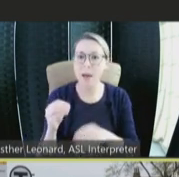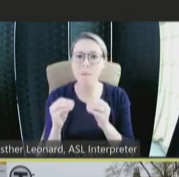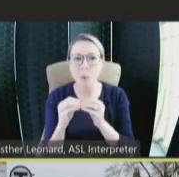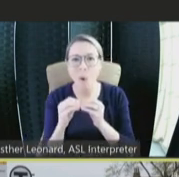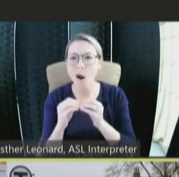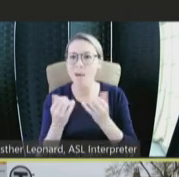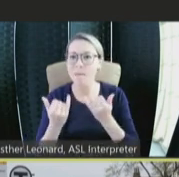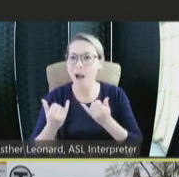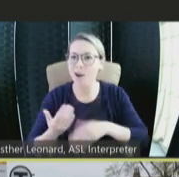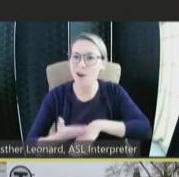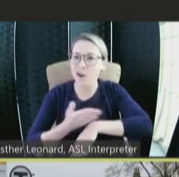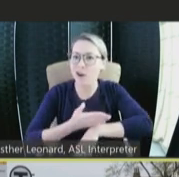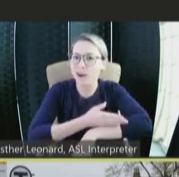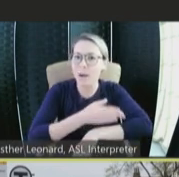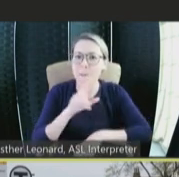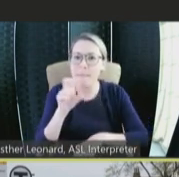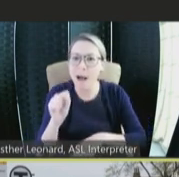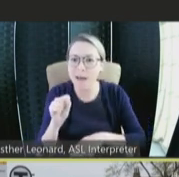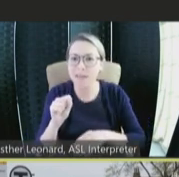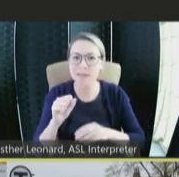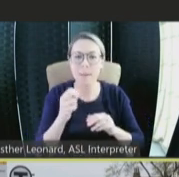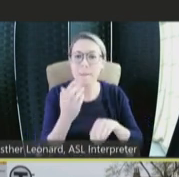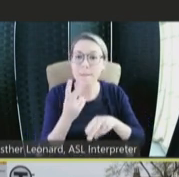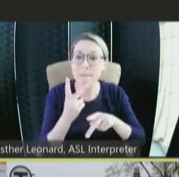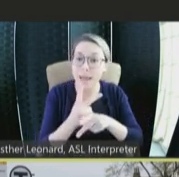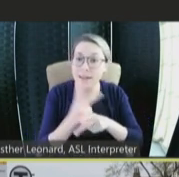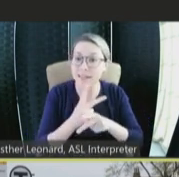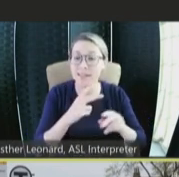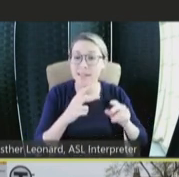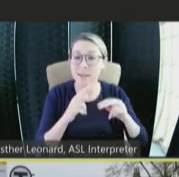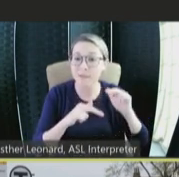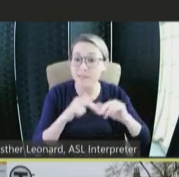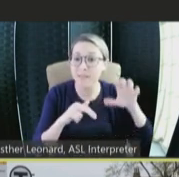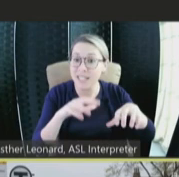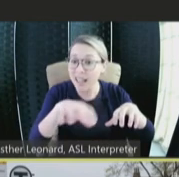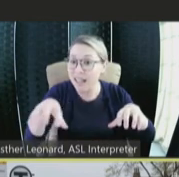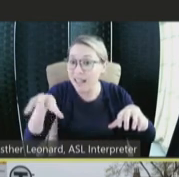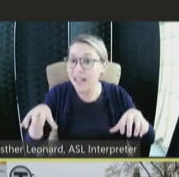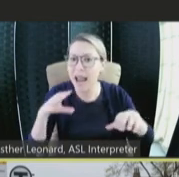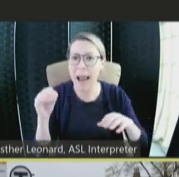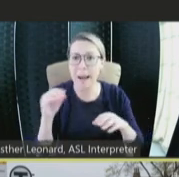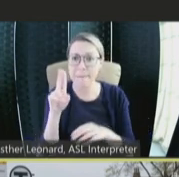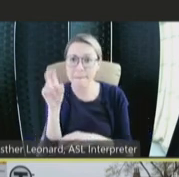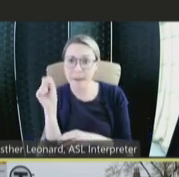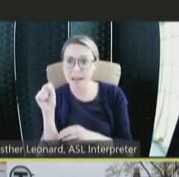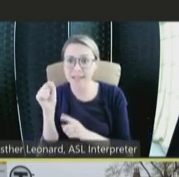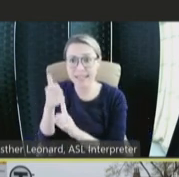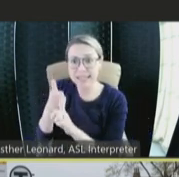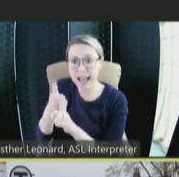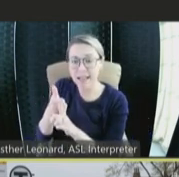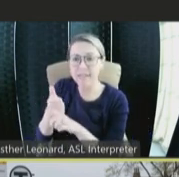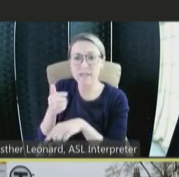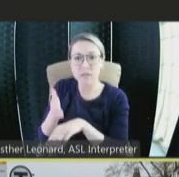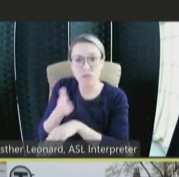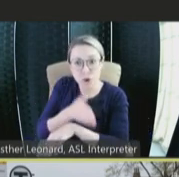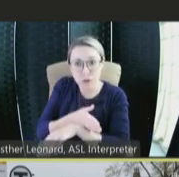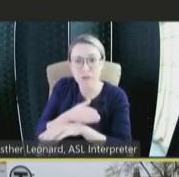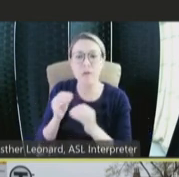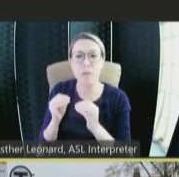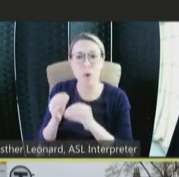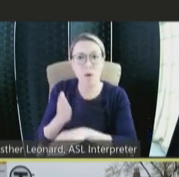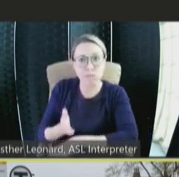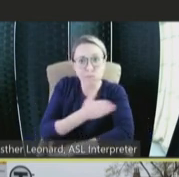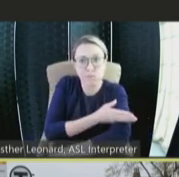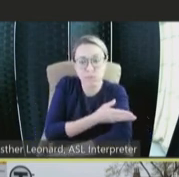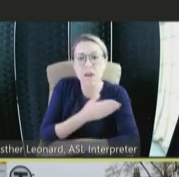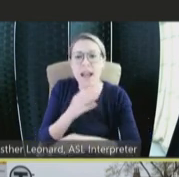bus maintenance facilities and modernize the bus fleet. And it's being coordinated with the ongoing effort to